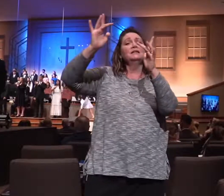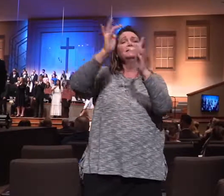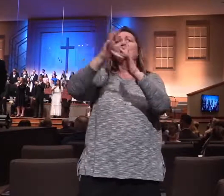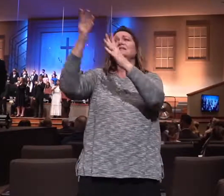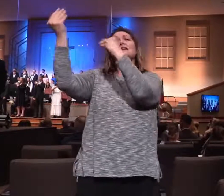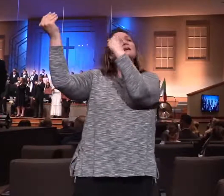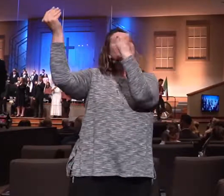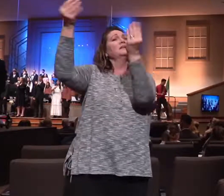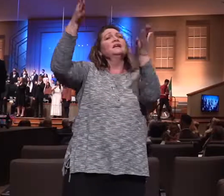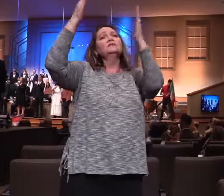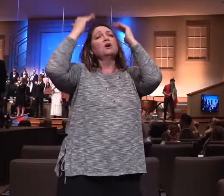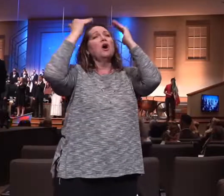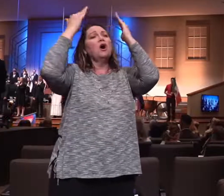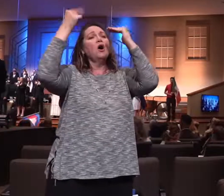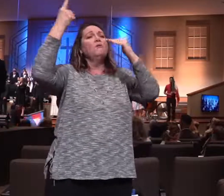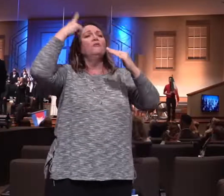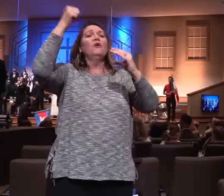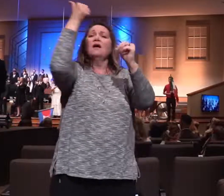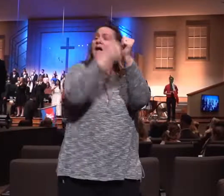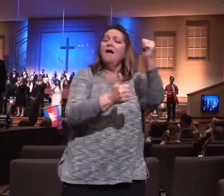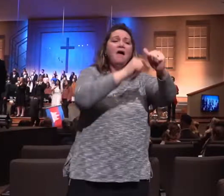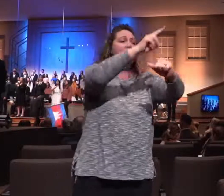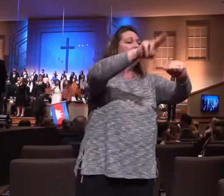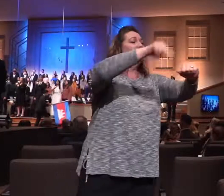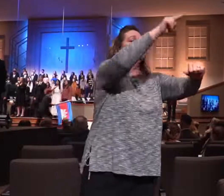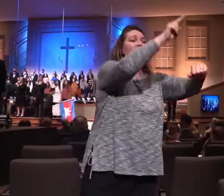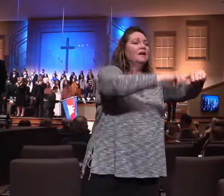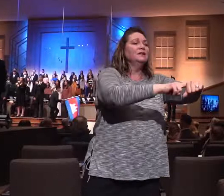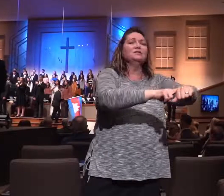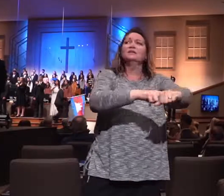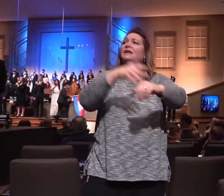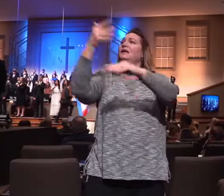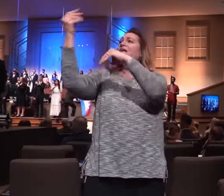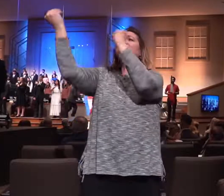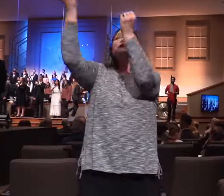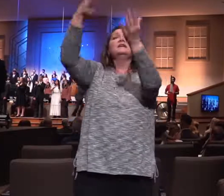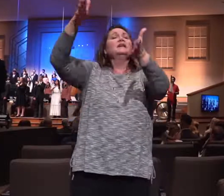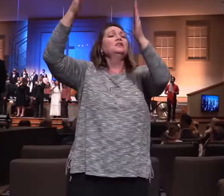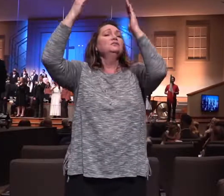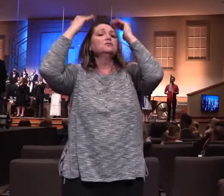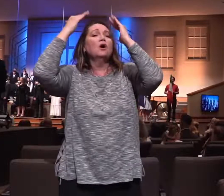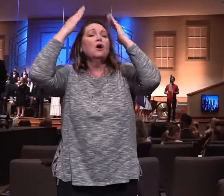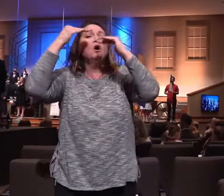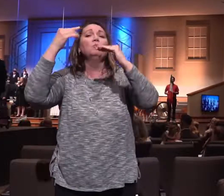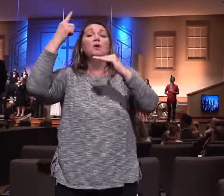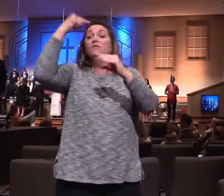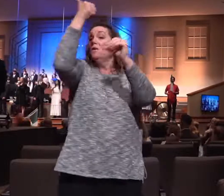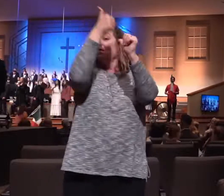Hope, hope for all nations, hope, hope forever.